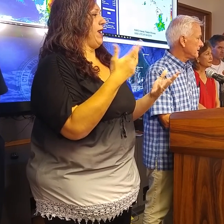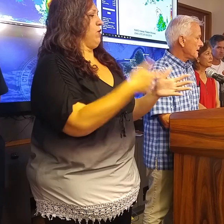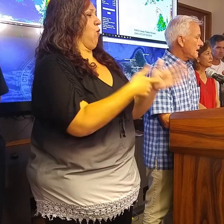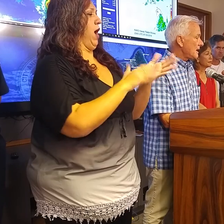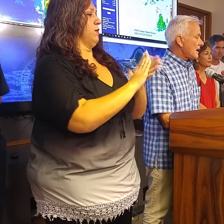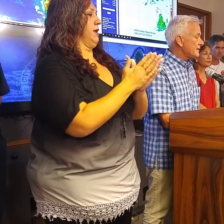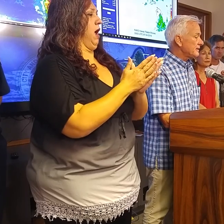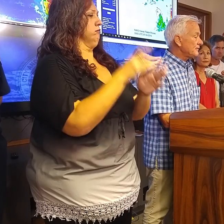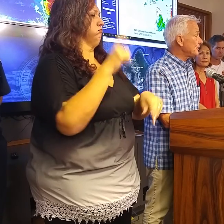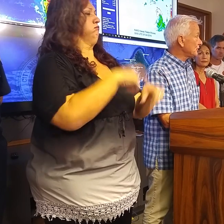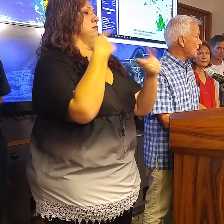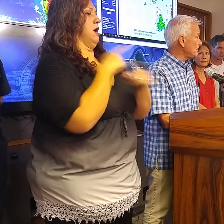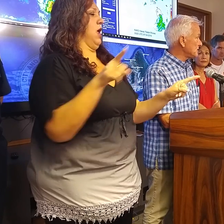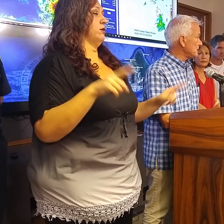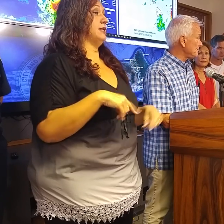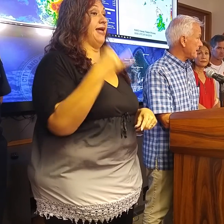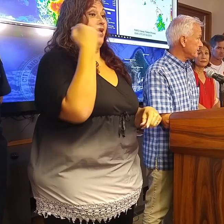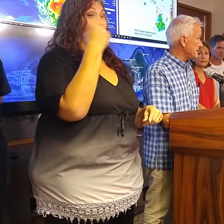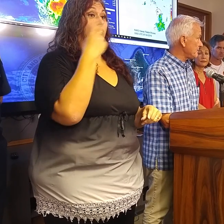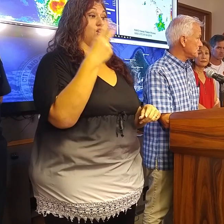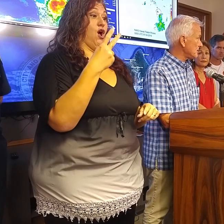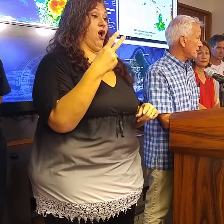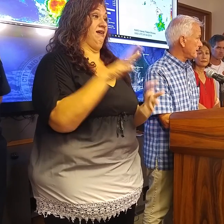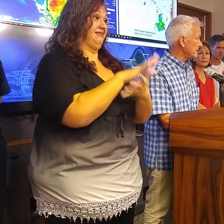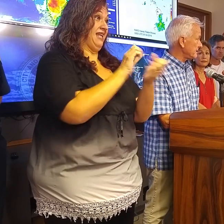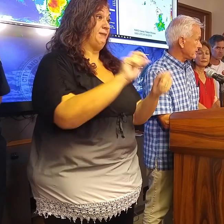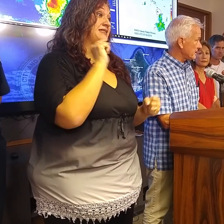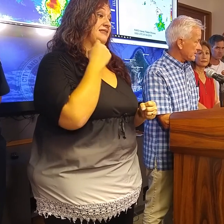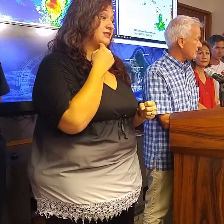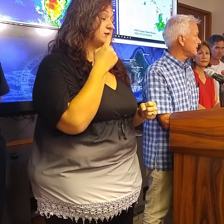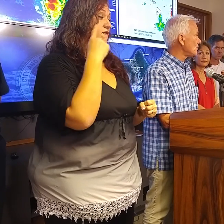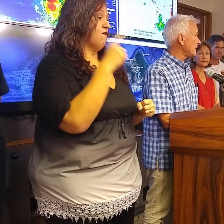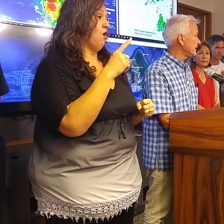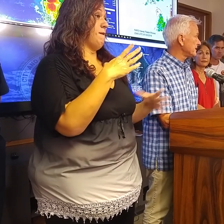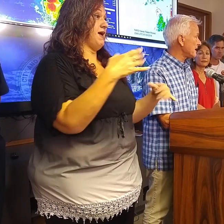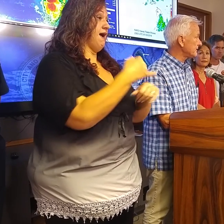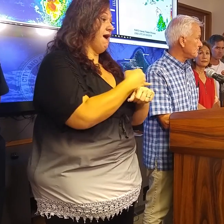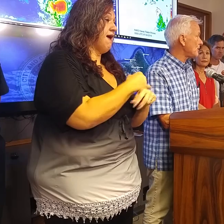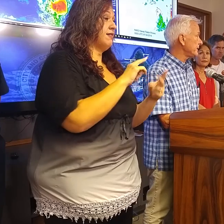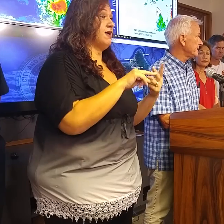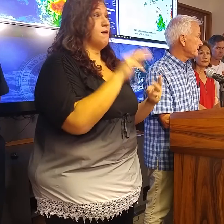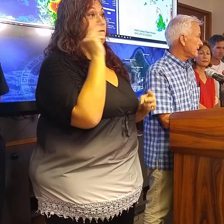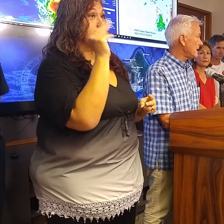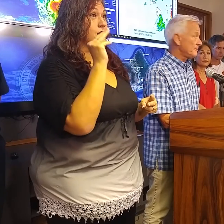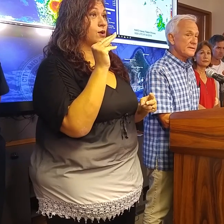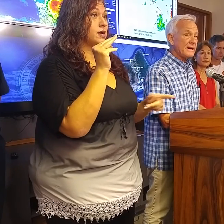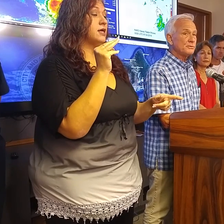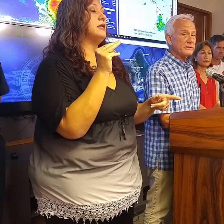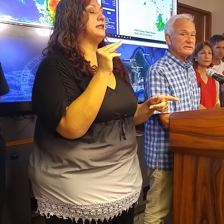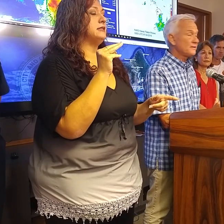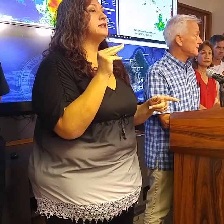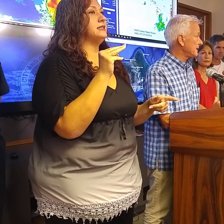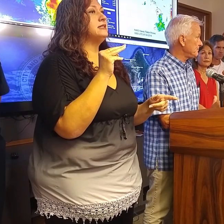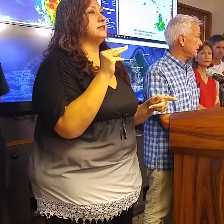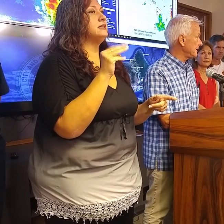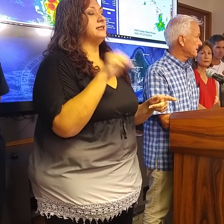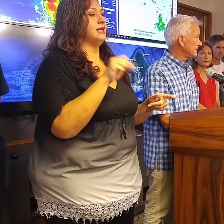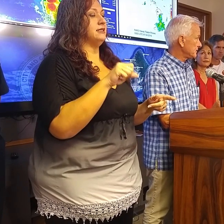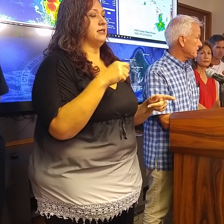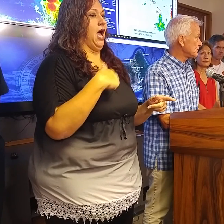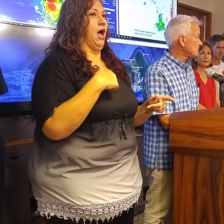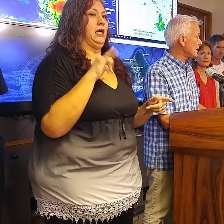issue that emergency? I think if we saw major impact and damage on the county of Hawaii and the county of Maui, that would definitely get